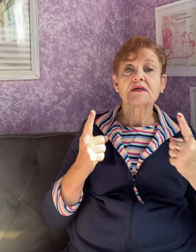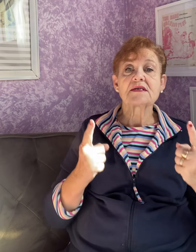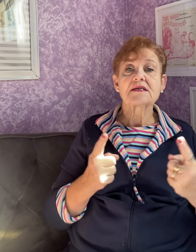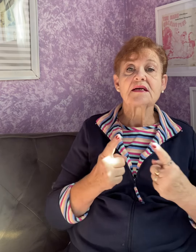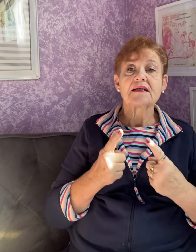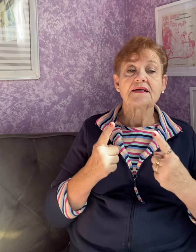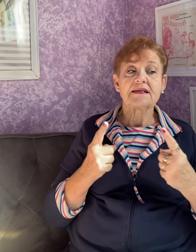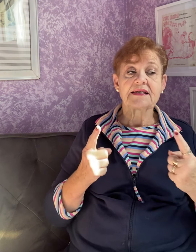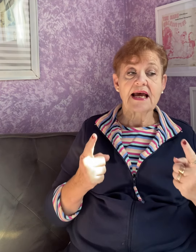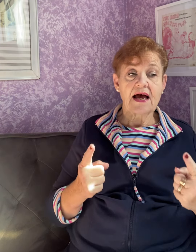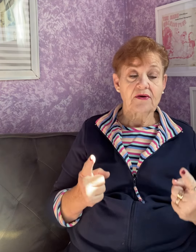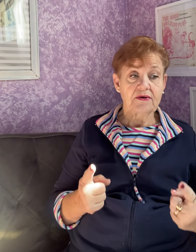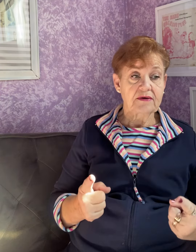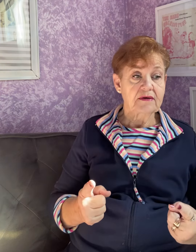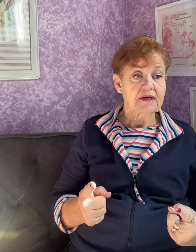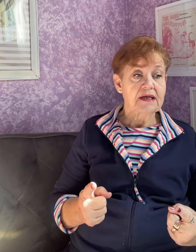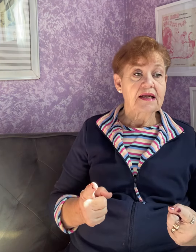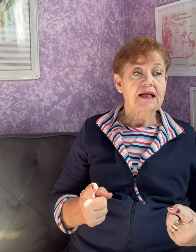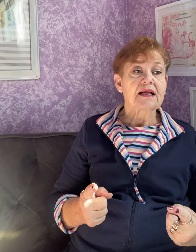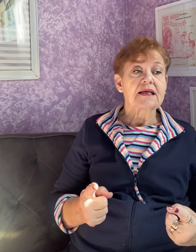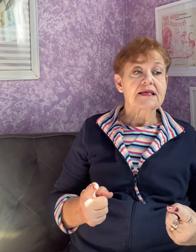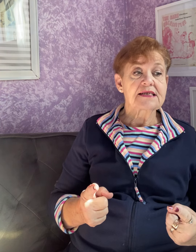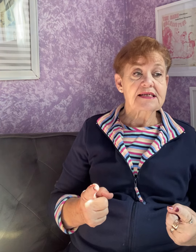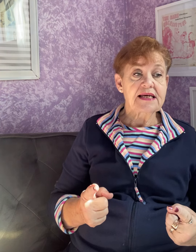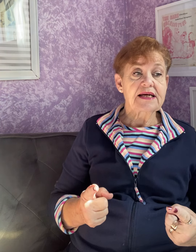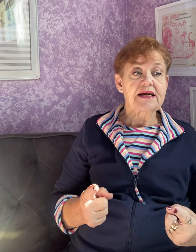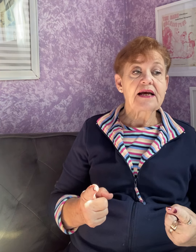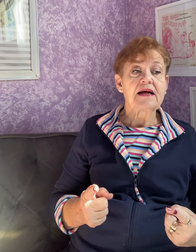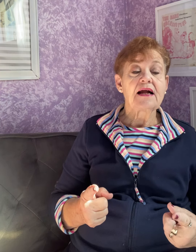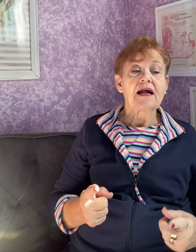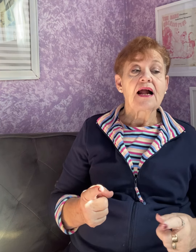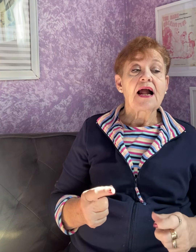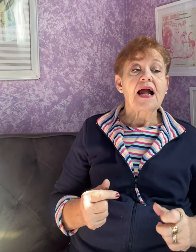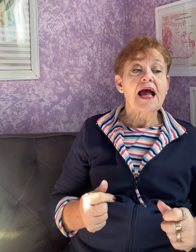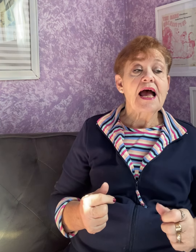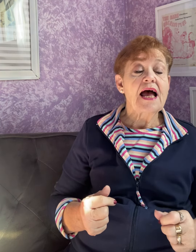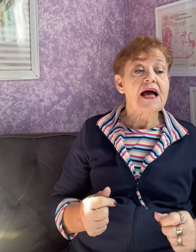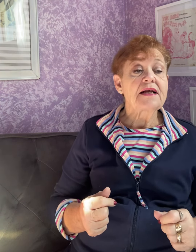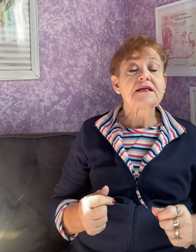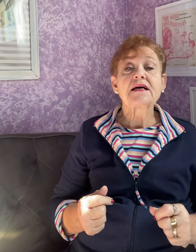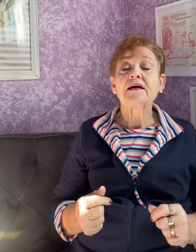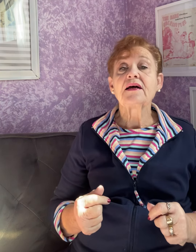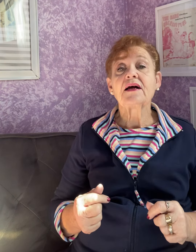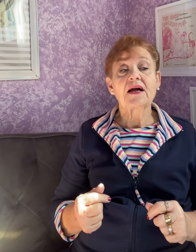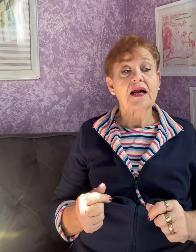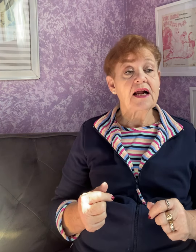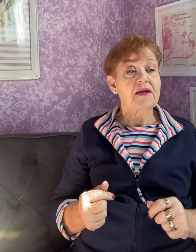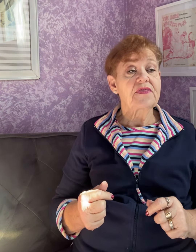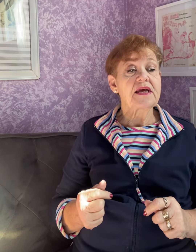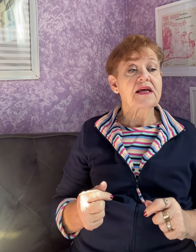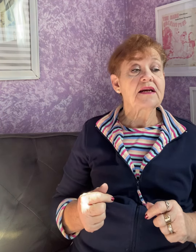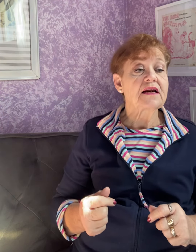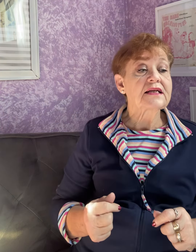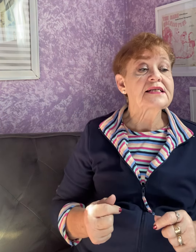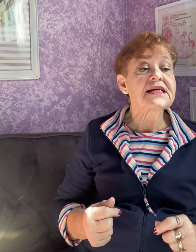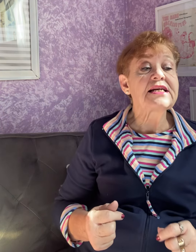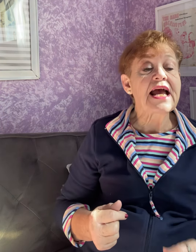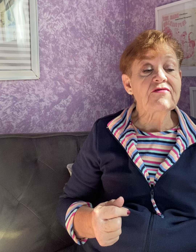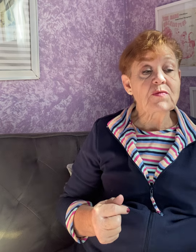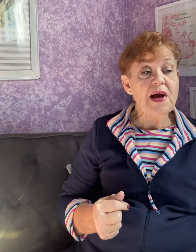spirals down. Sin, and then sin, ever